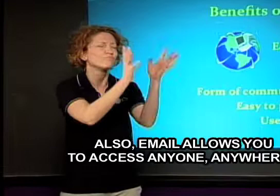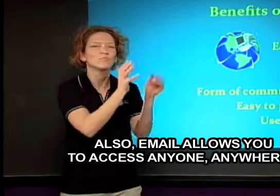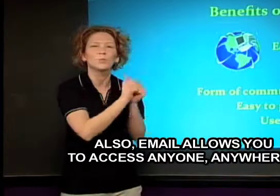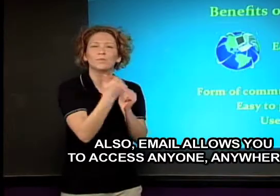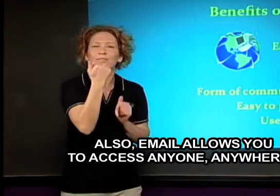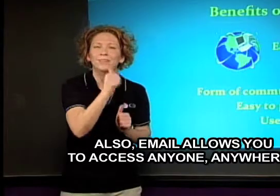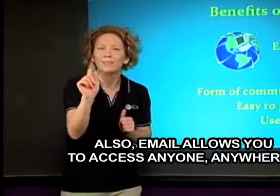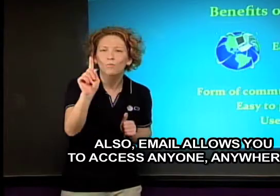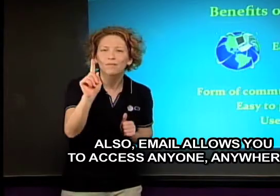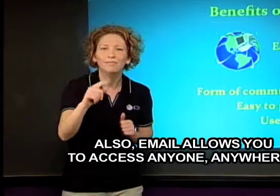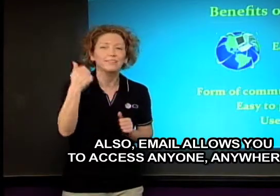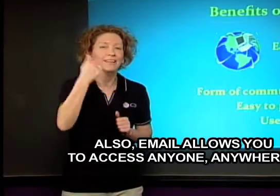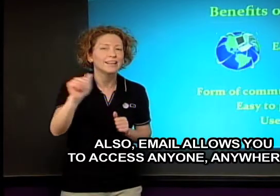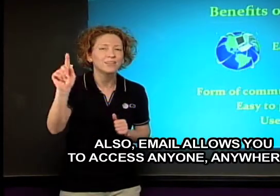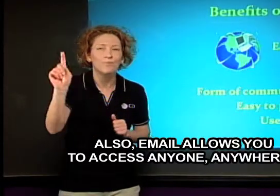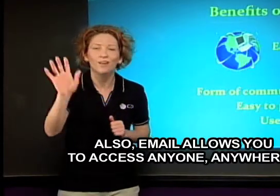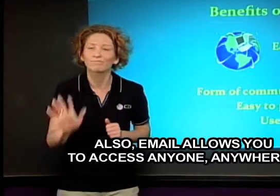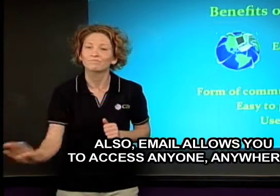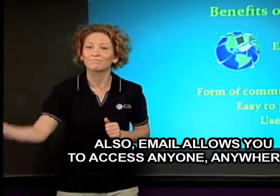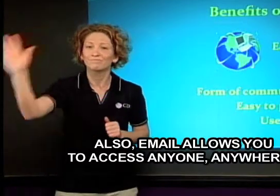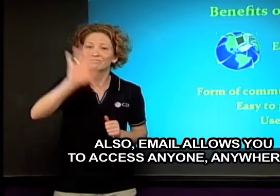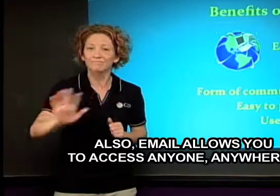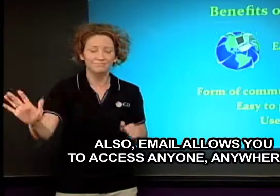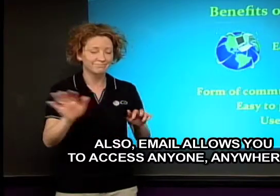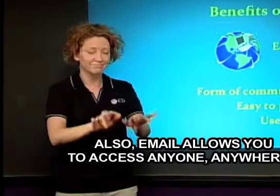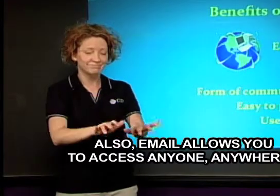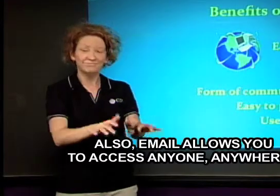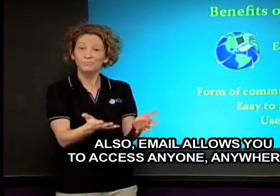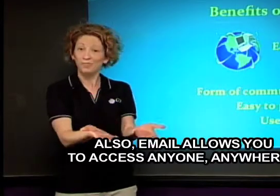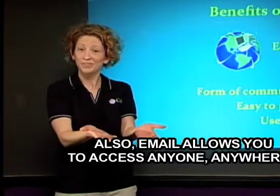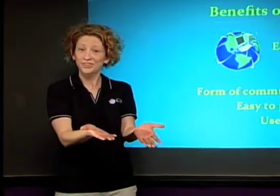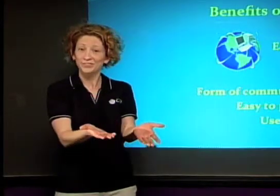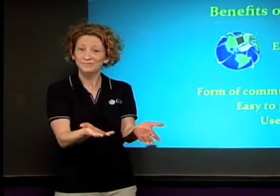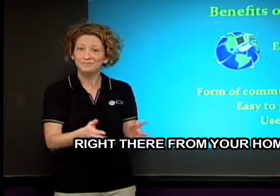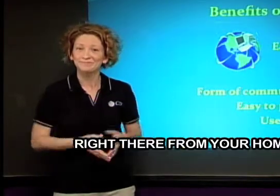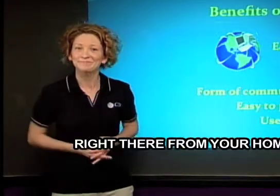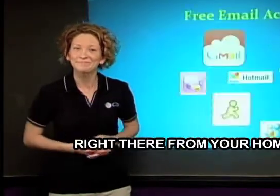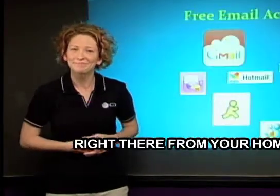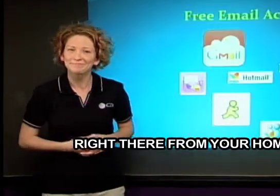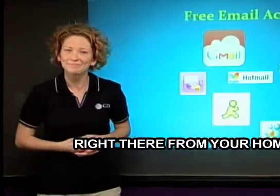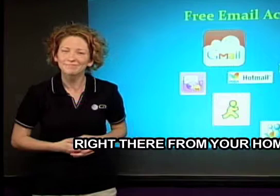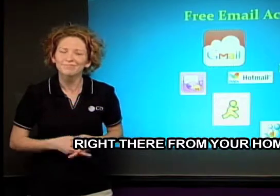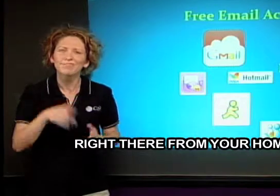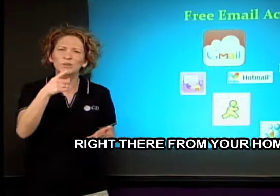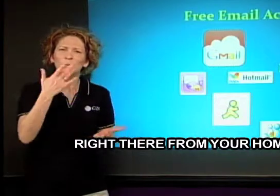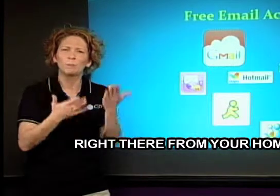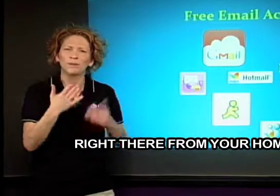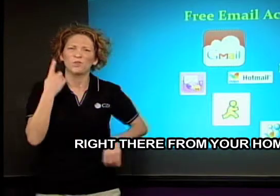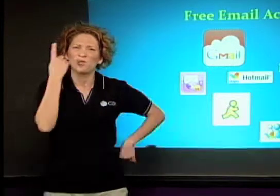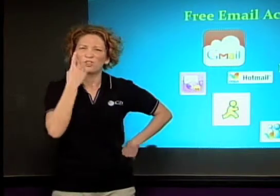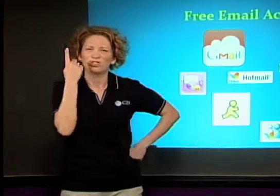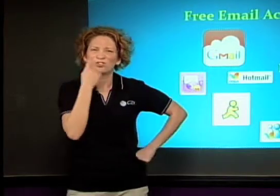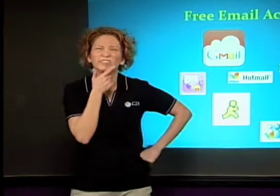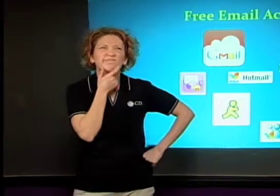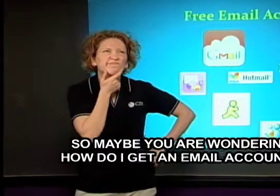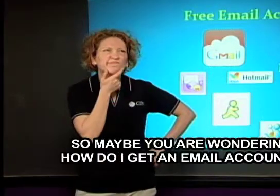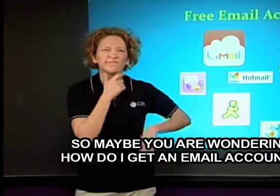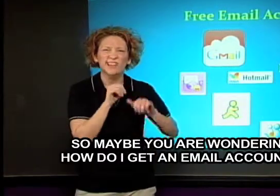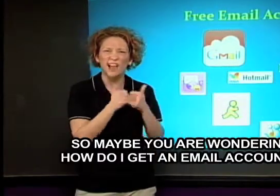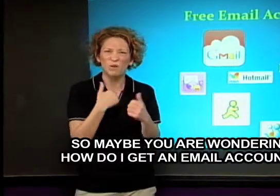Also, email allows you to access anyone, anywhere, right there from your home. So maybe you're